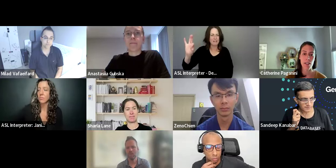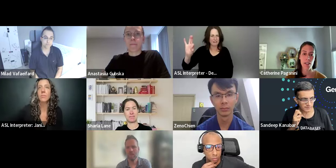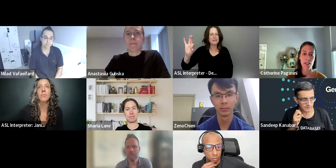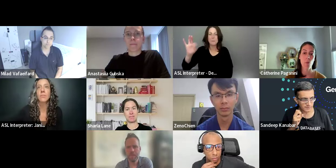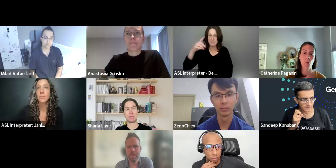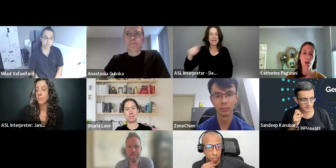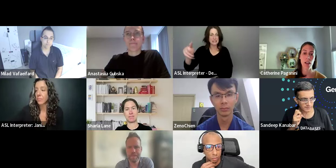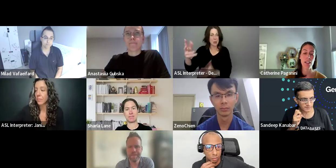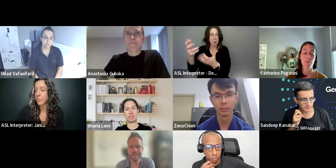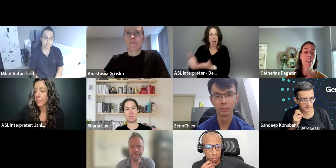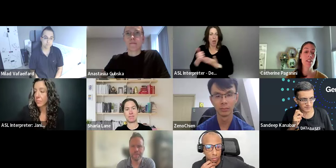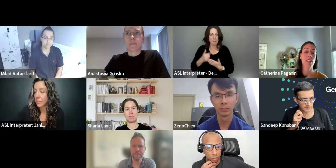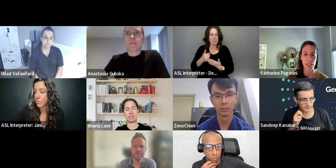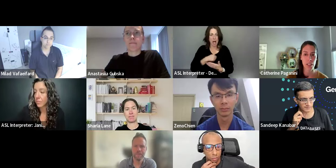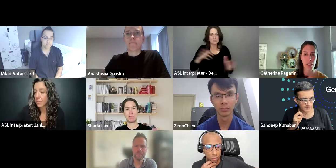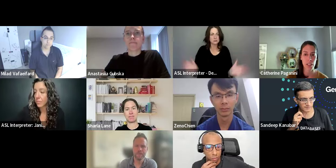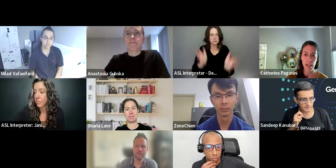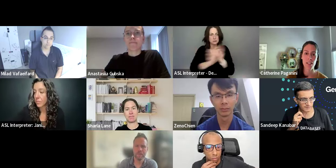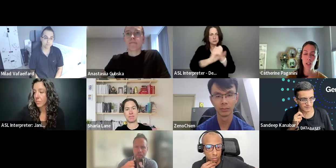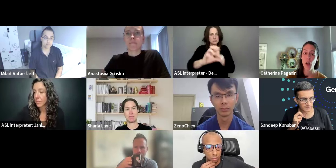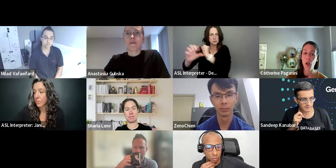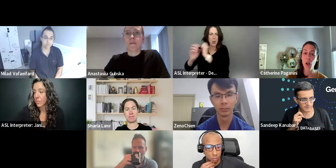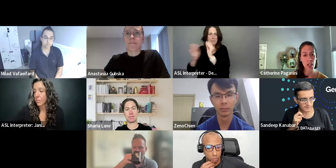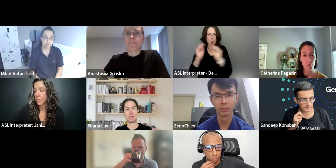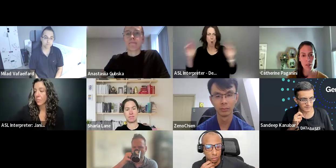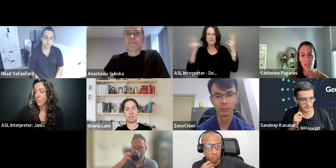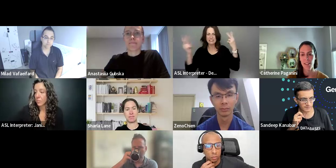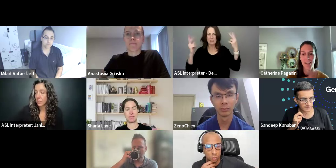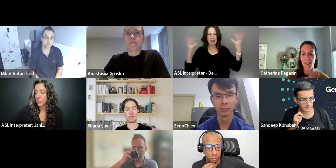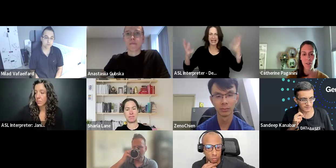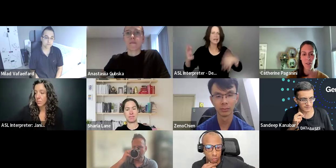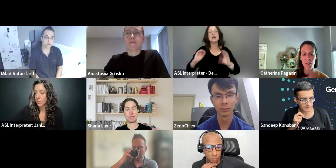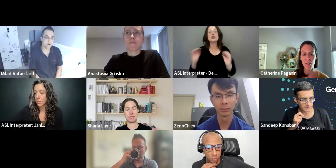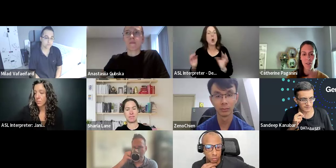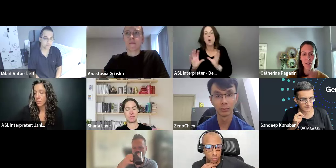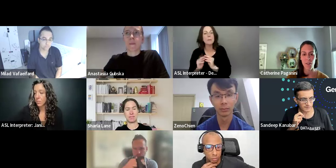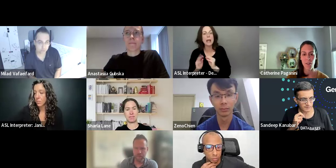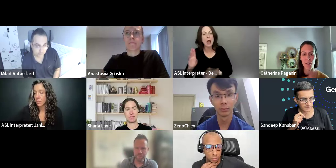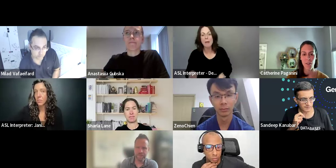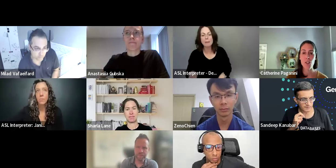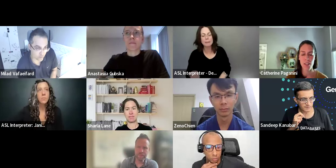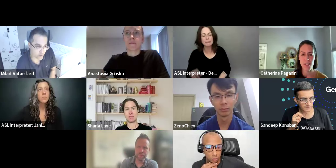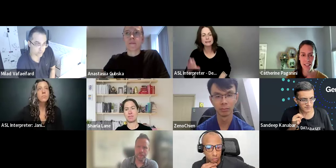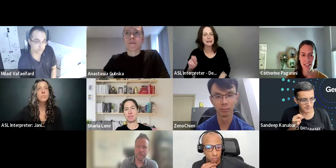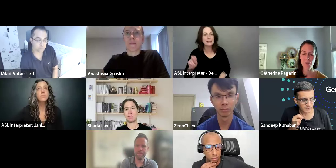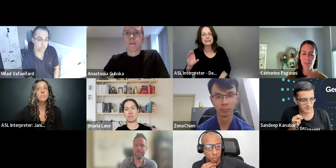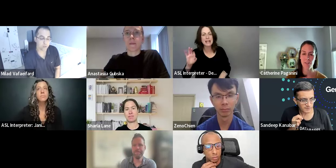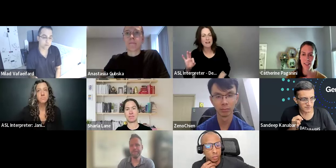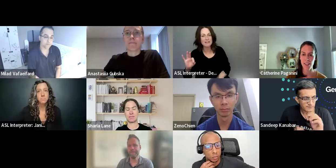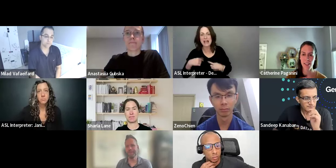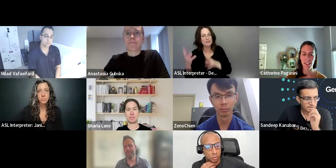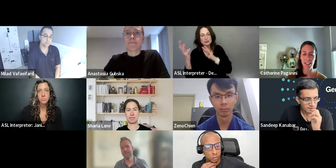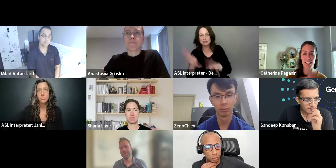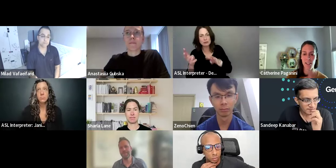they want to help us get more visibility, right? Because it's like no meetup of the CNCF is ever streamed